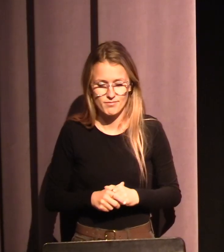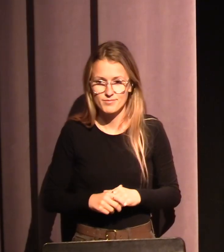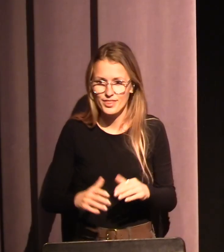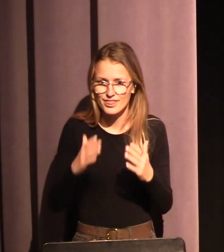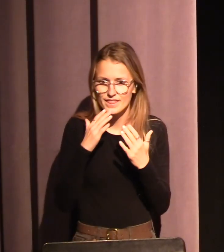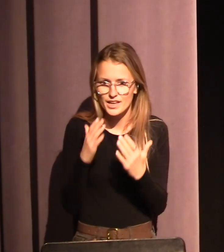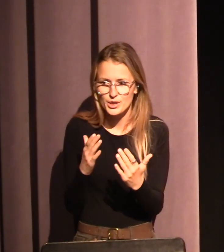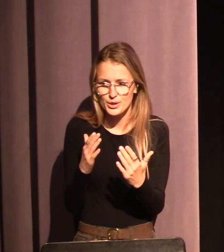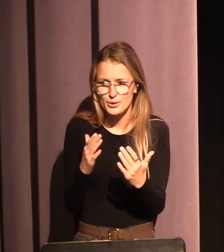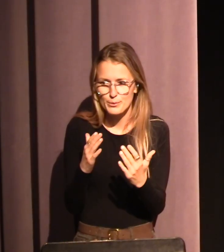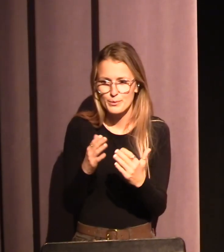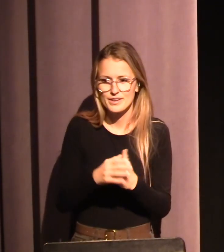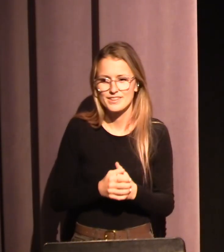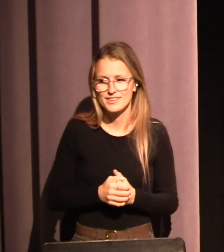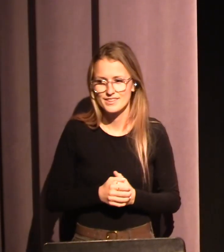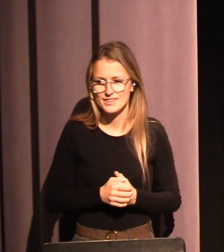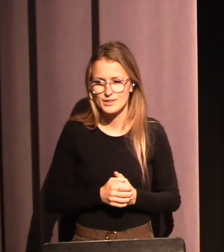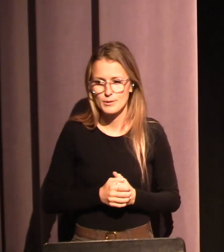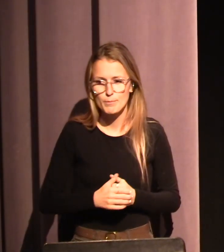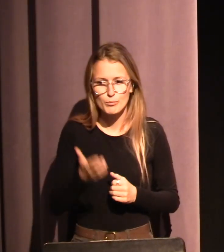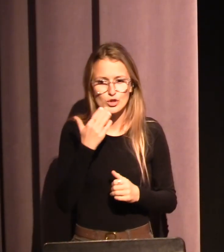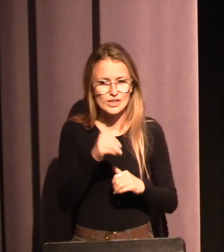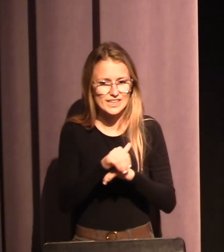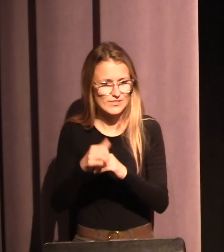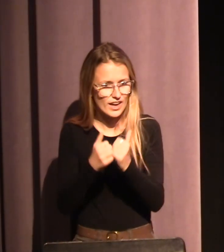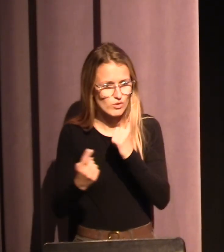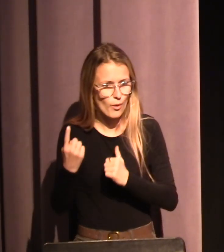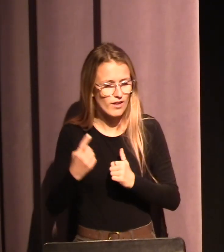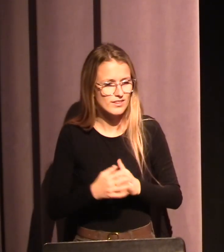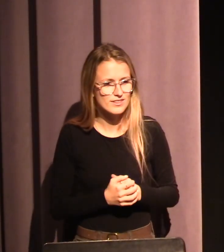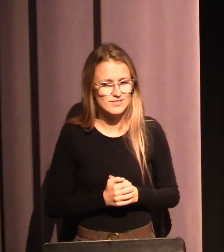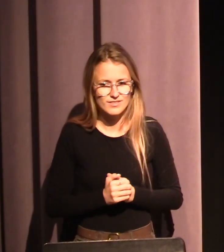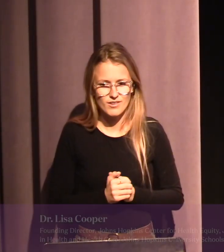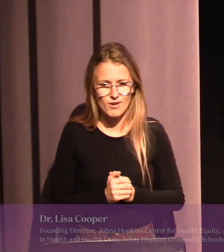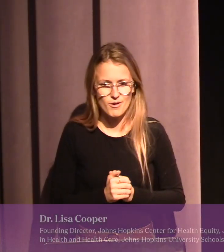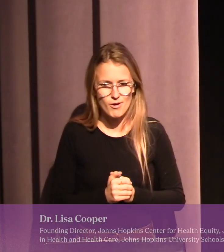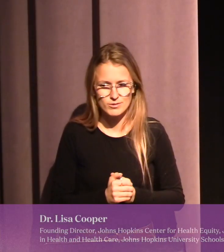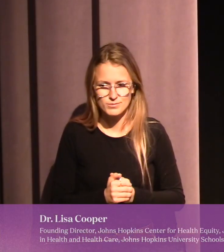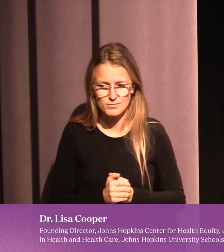Thank you. Good evening, everyone.